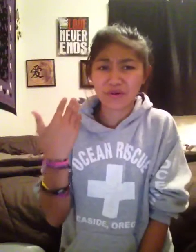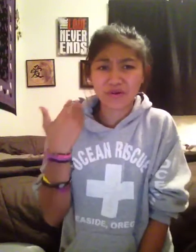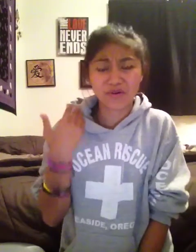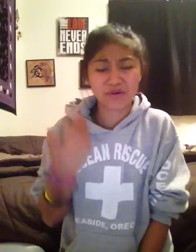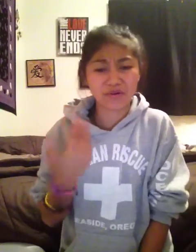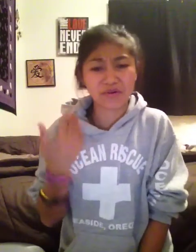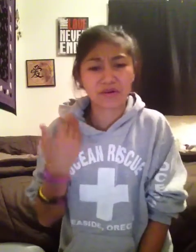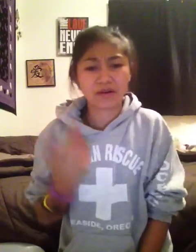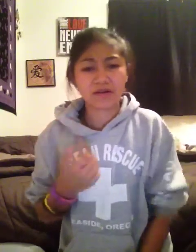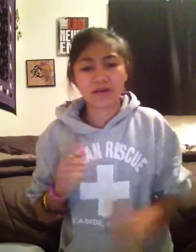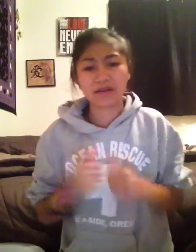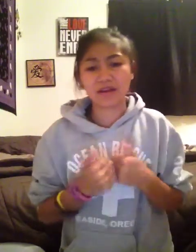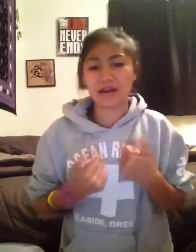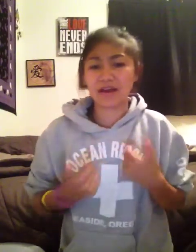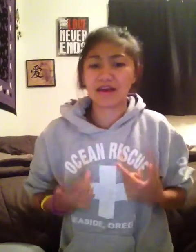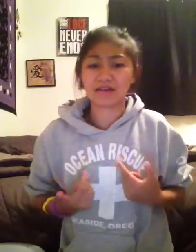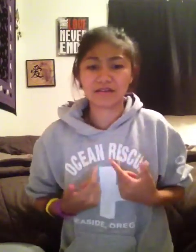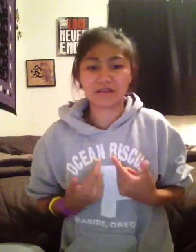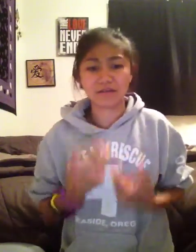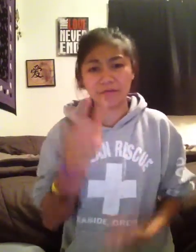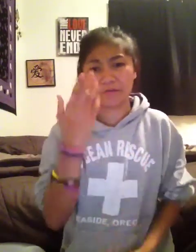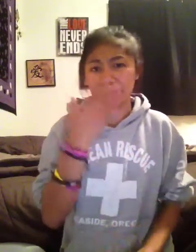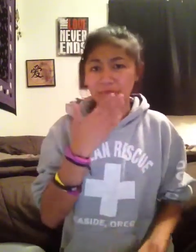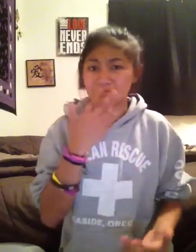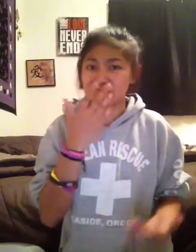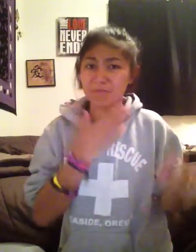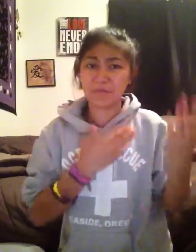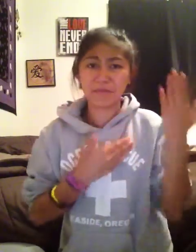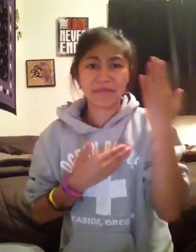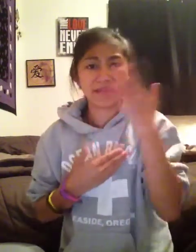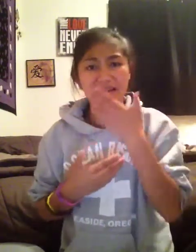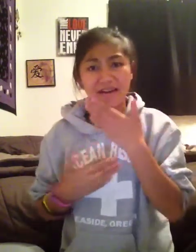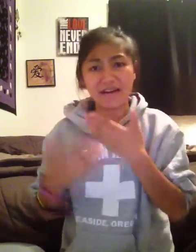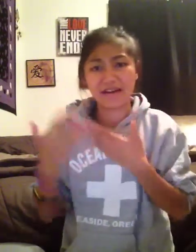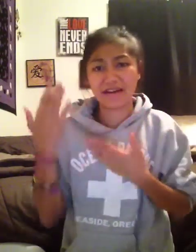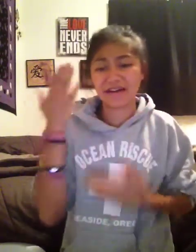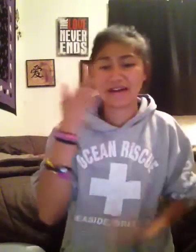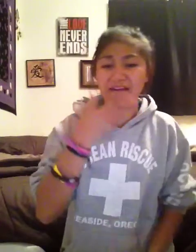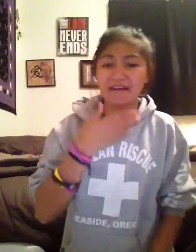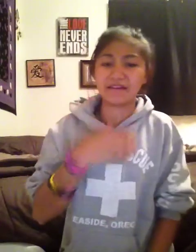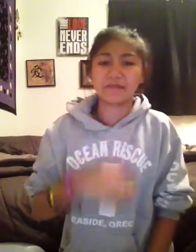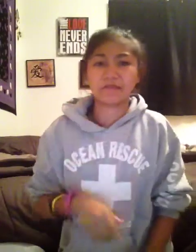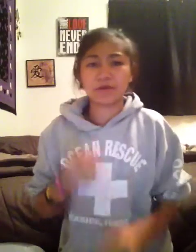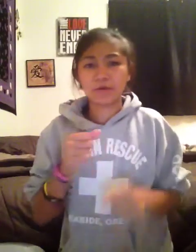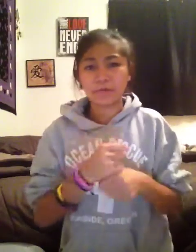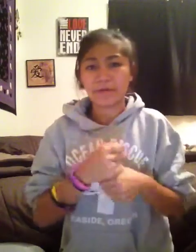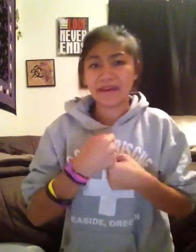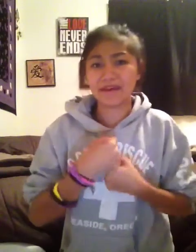before? How could I have been so blind? You opened up